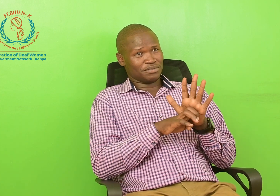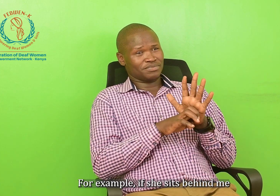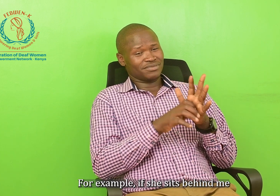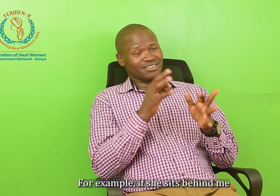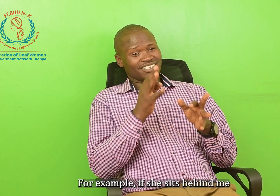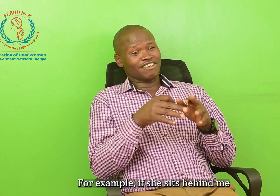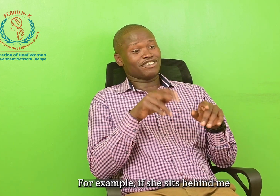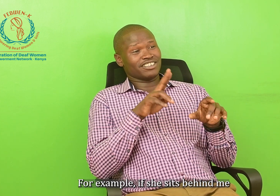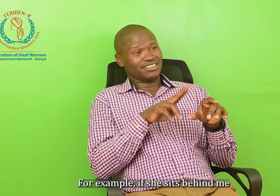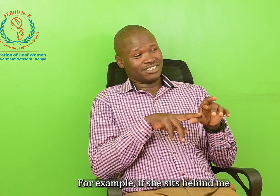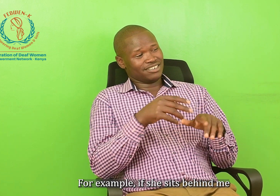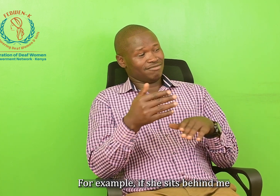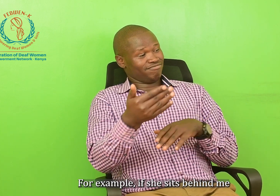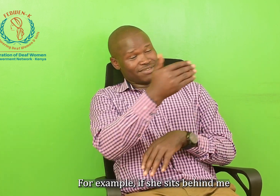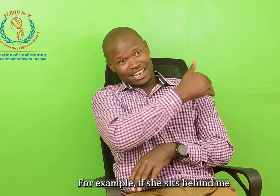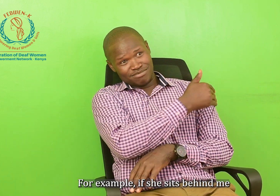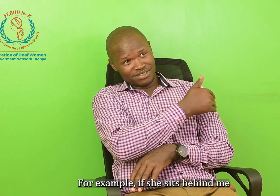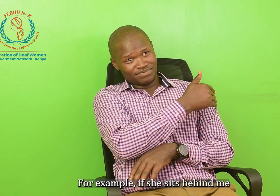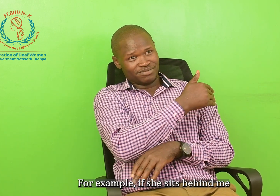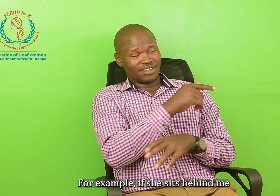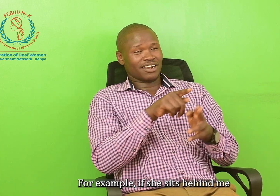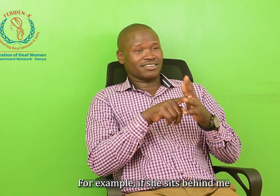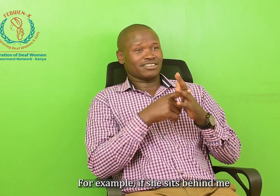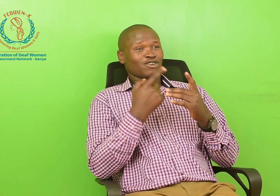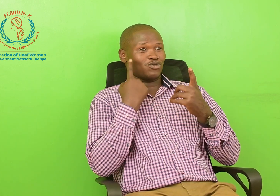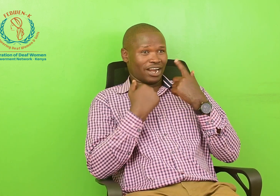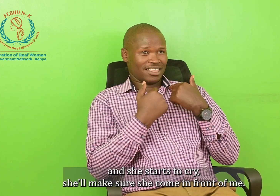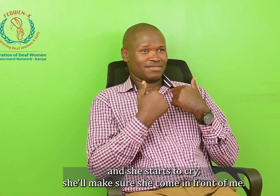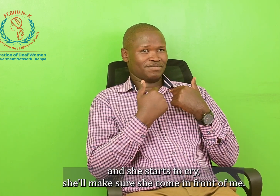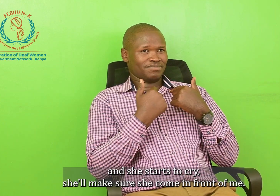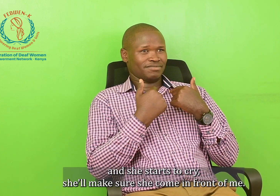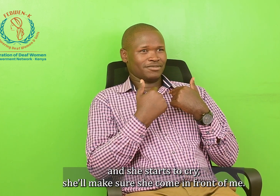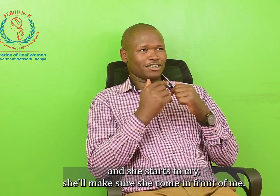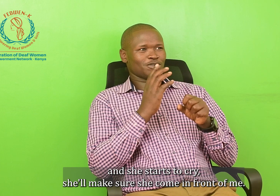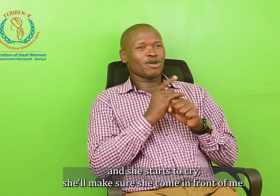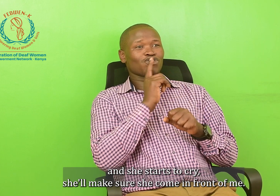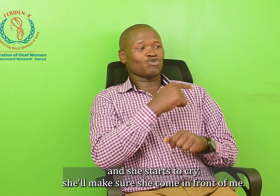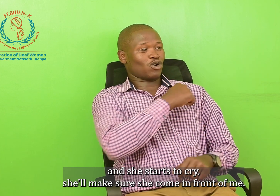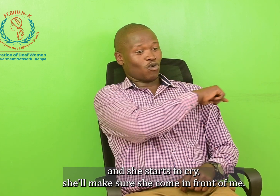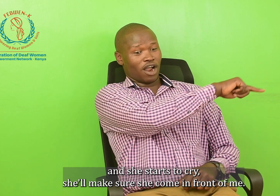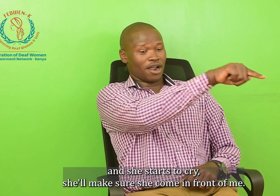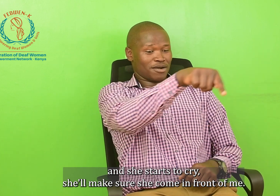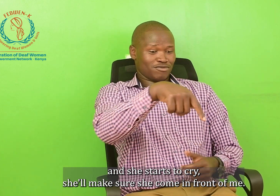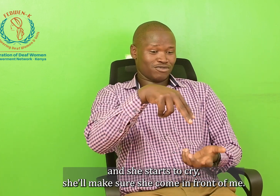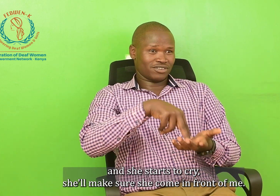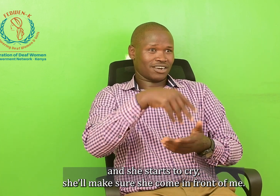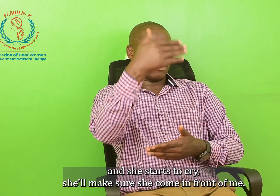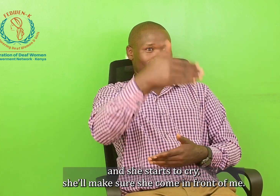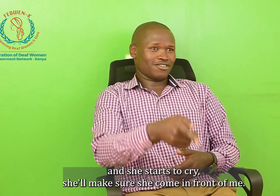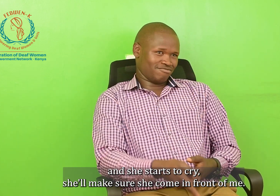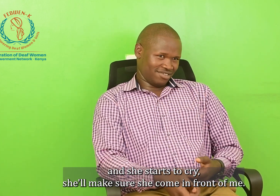For example, if she sits behind me and she starts to cry, she'll make sure she'll come in front of